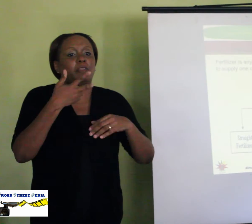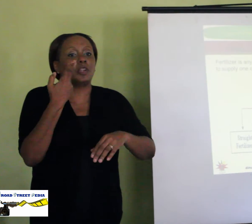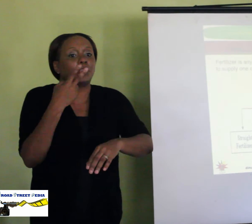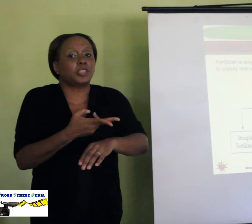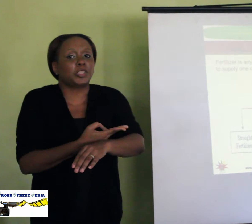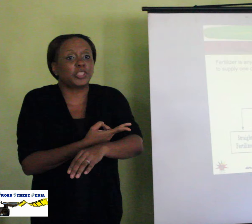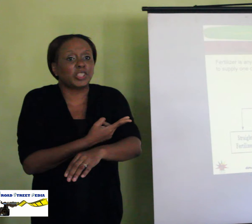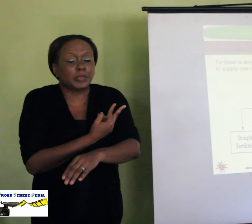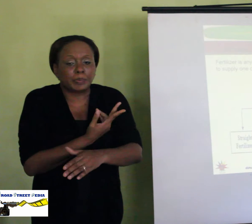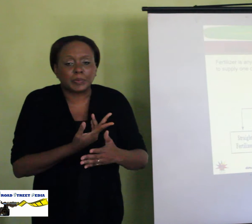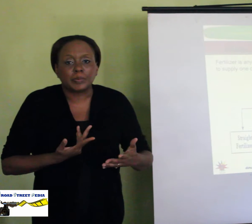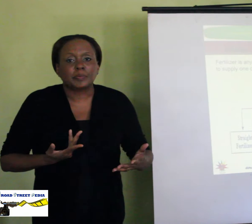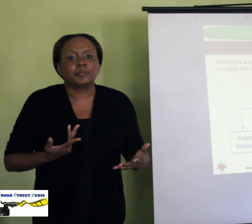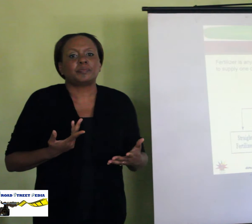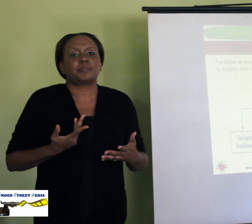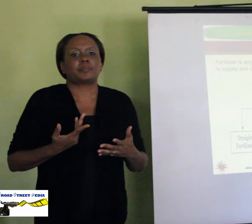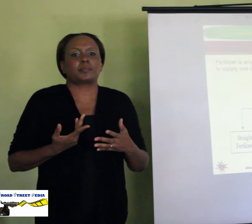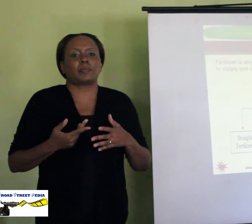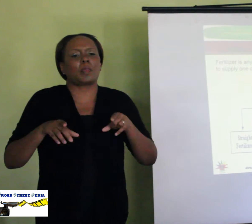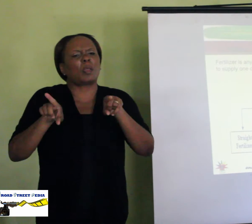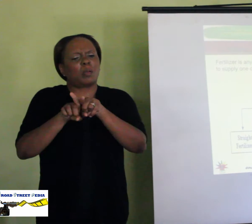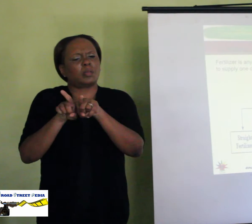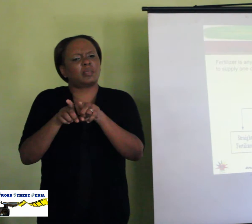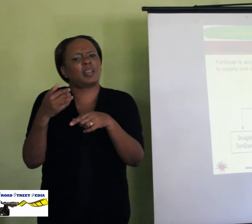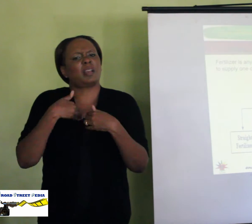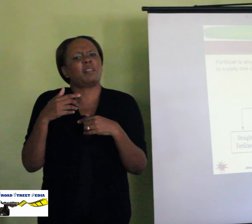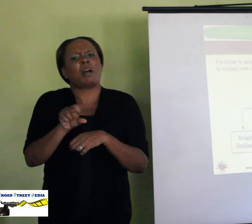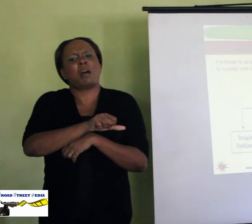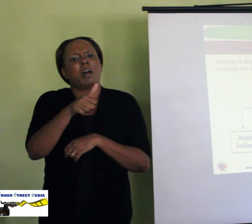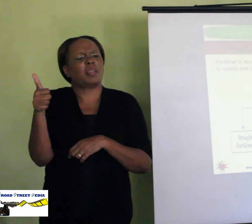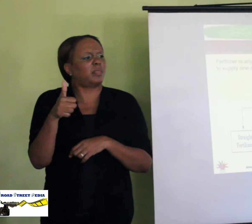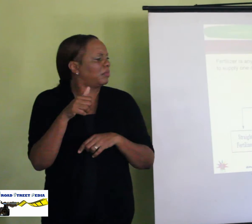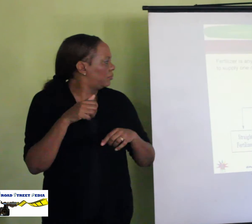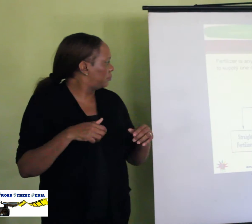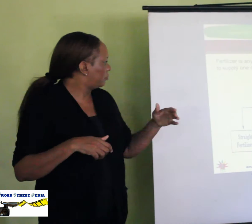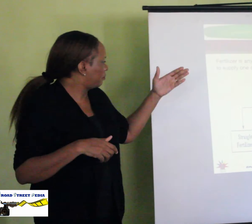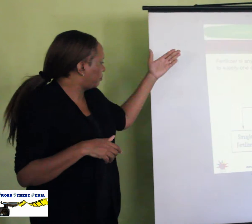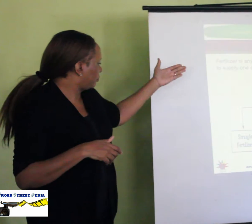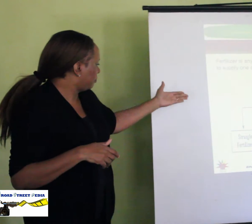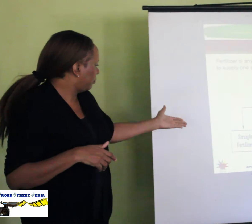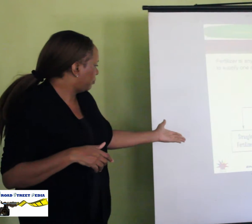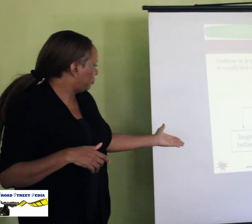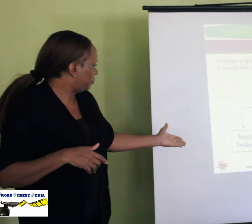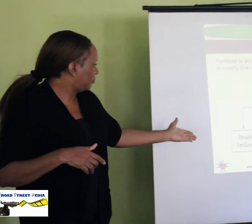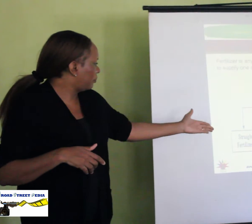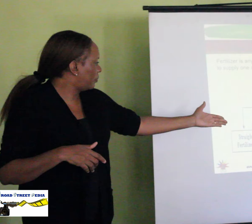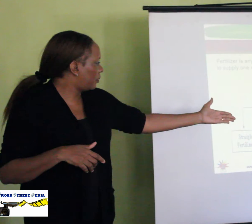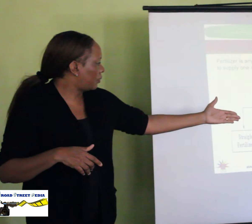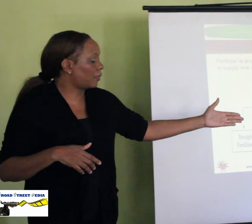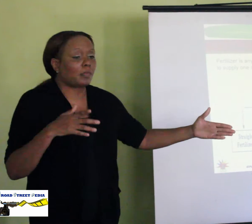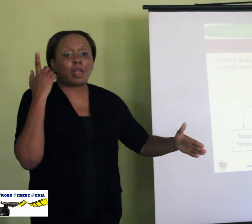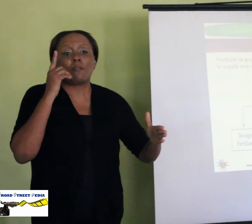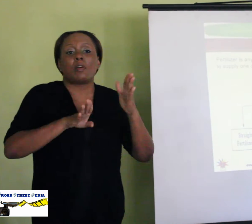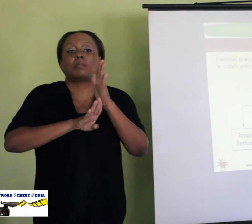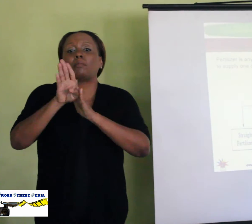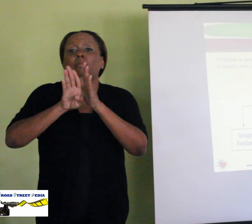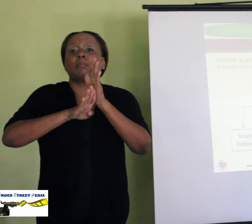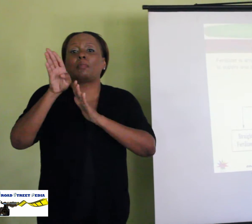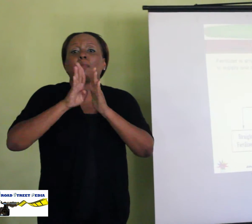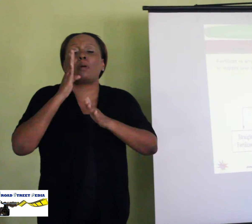fertilizers that are man-made, but all of them have basic components that are used for the development of the